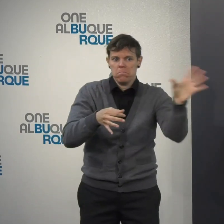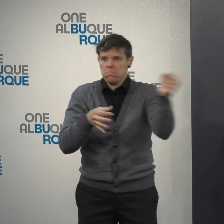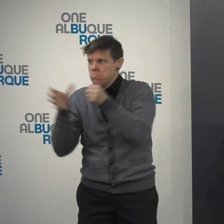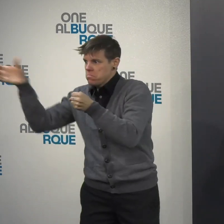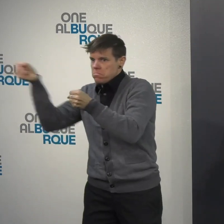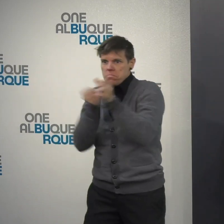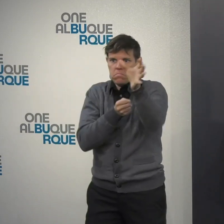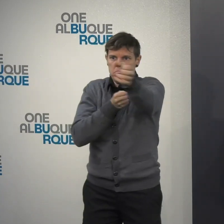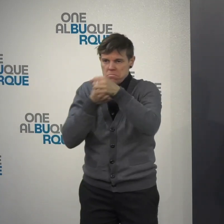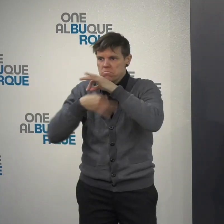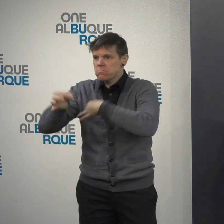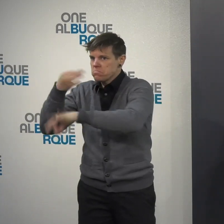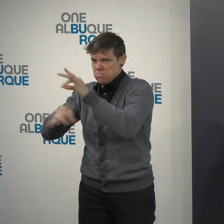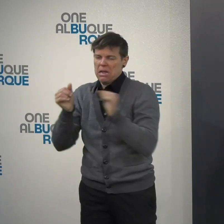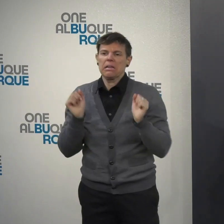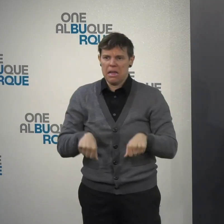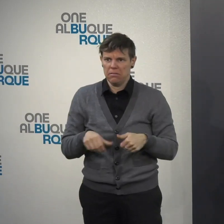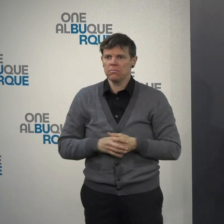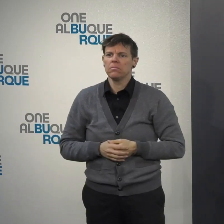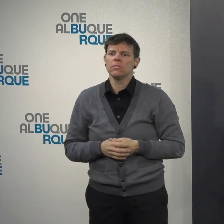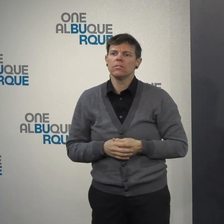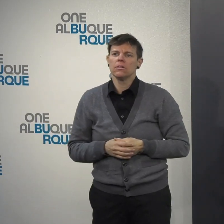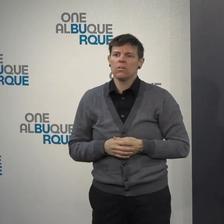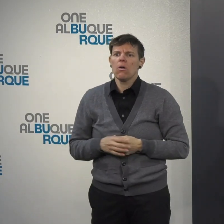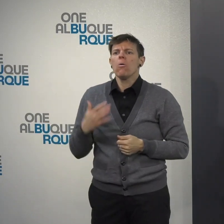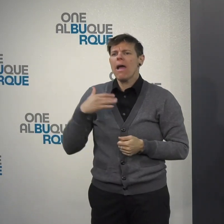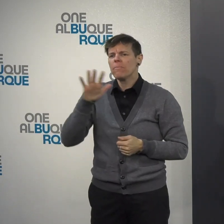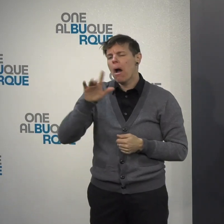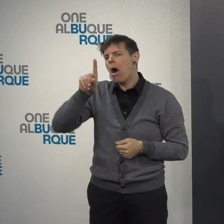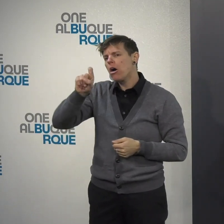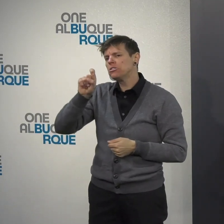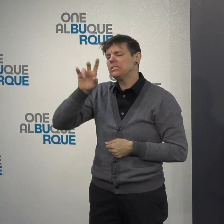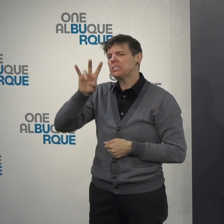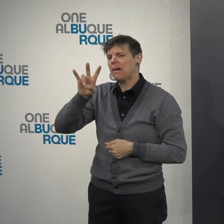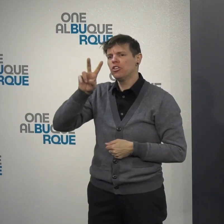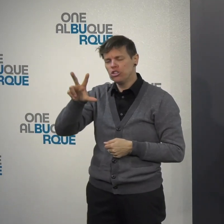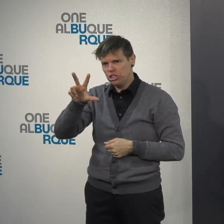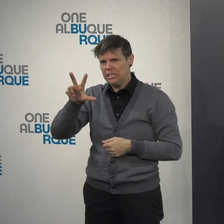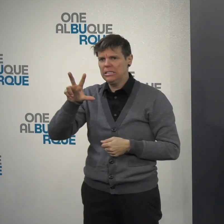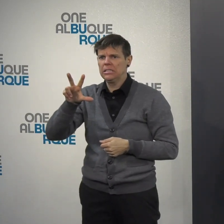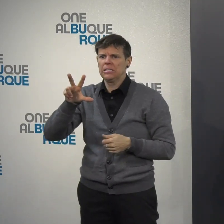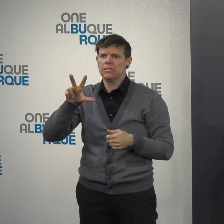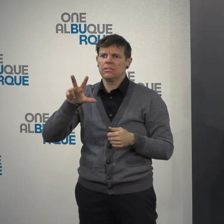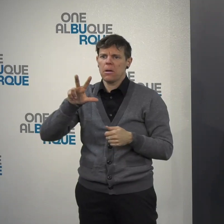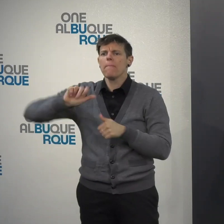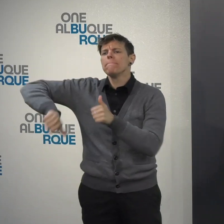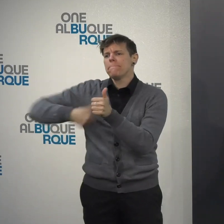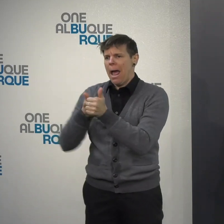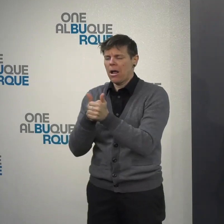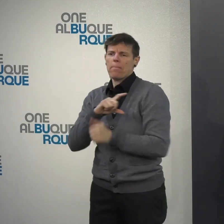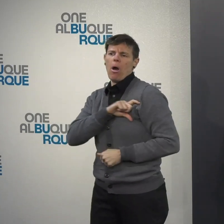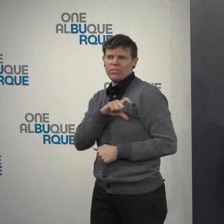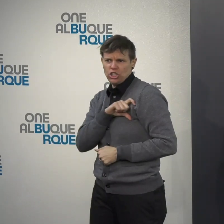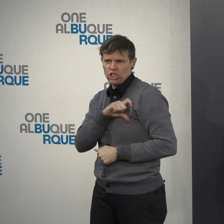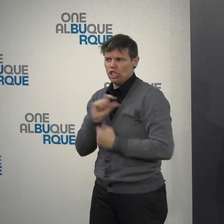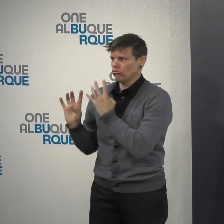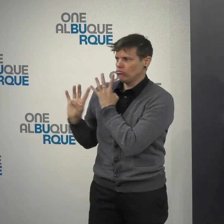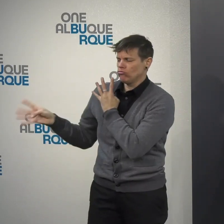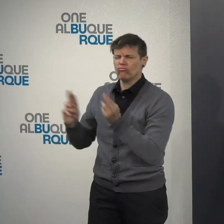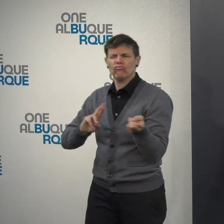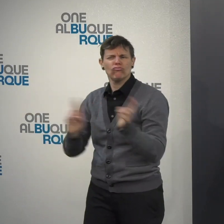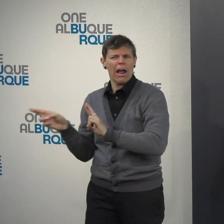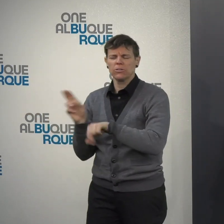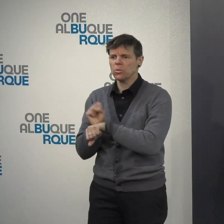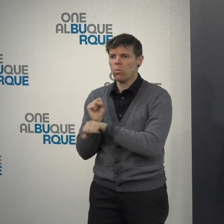officers and 41 additional supervisors, again, to backfill. The last tier, which we hope, again, won't happen, but